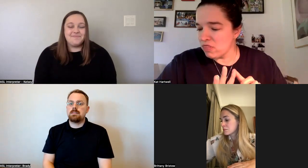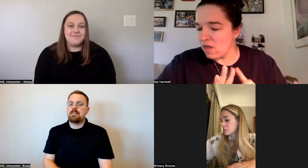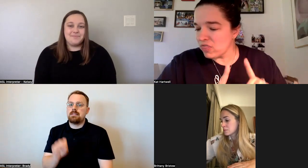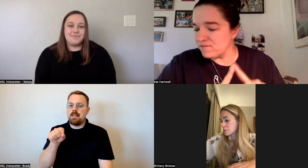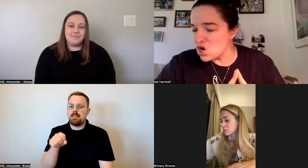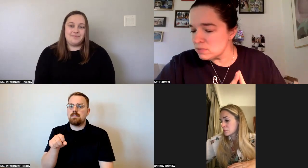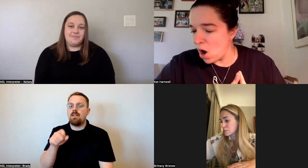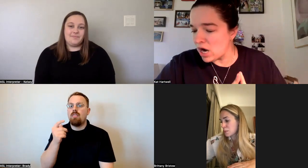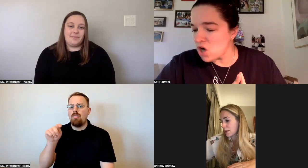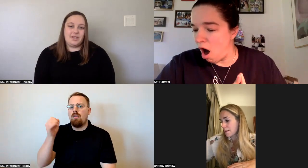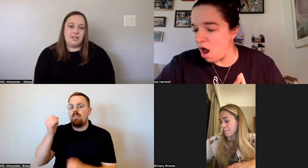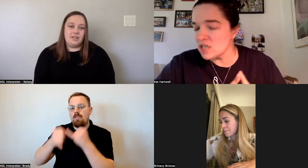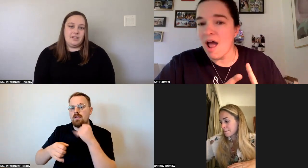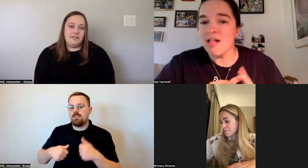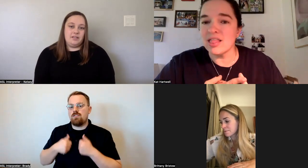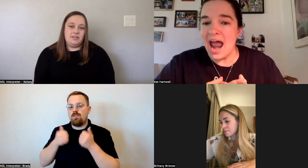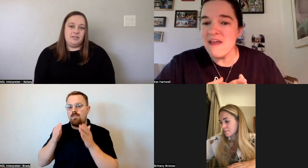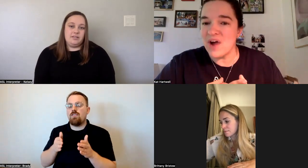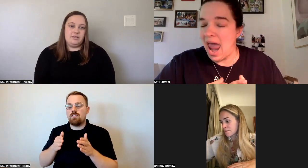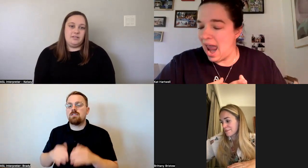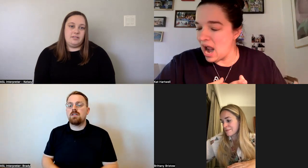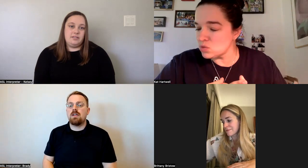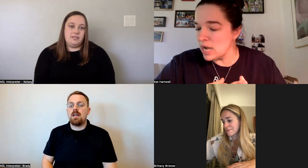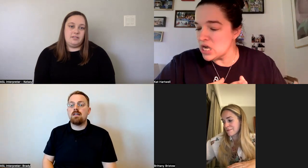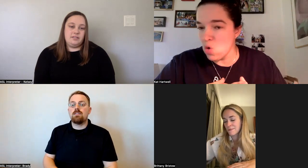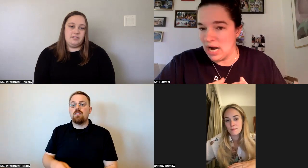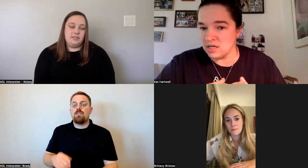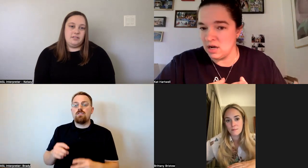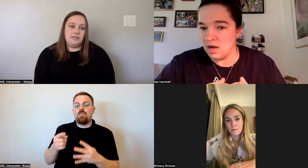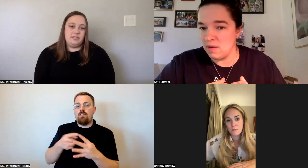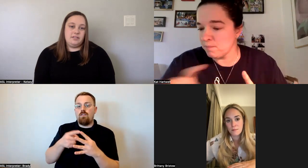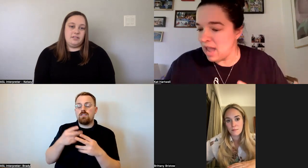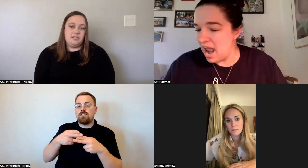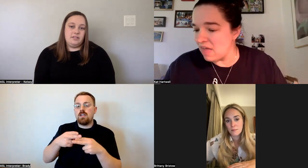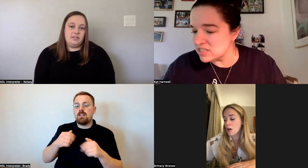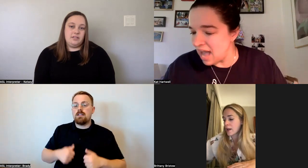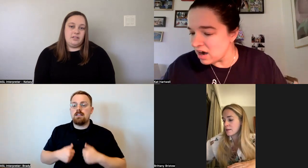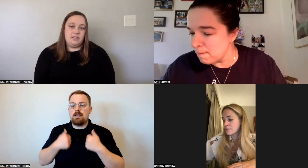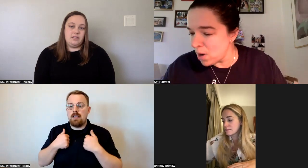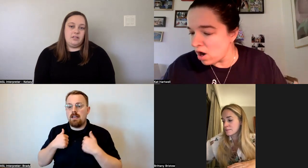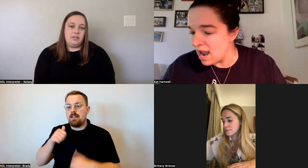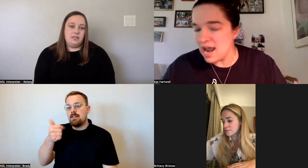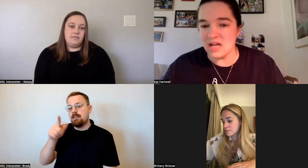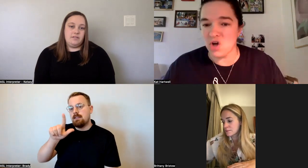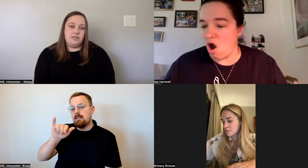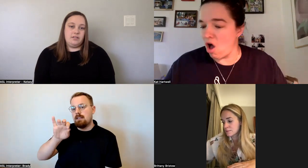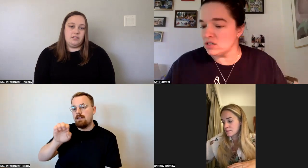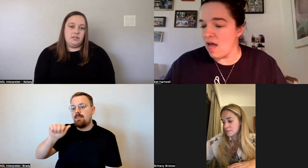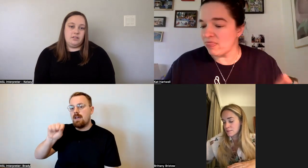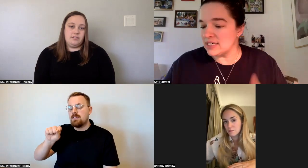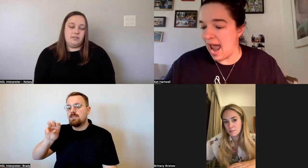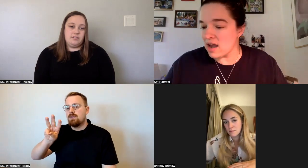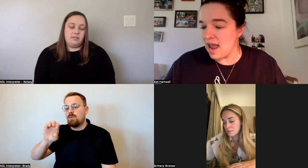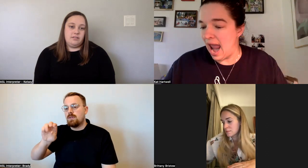Survivors. The first book is called Life as We Knew It. And the Okay. second book and